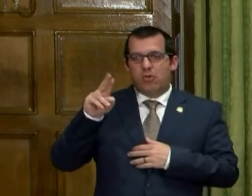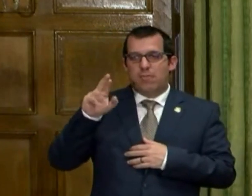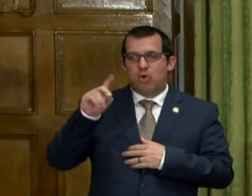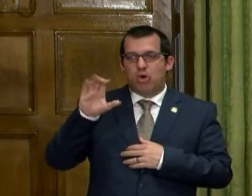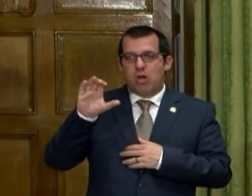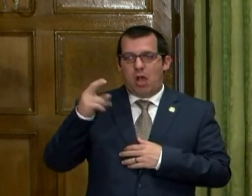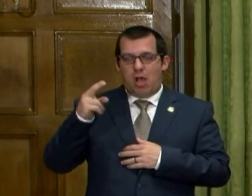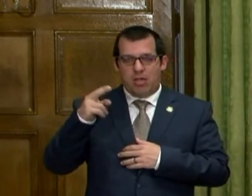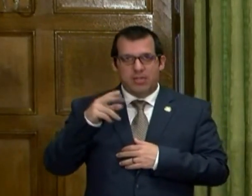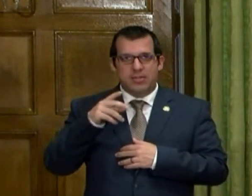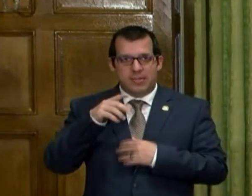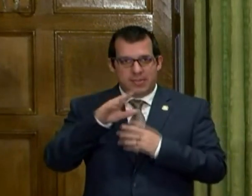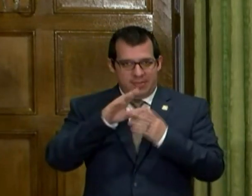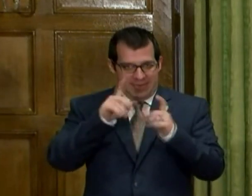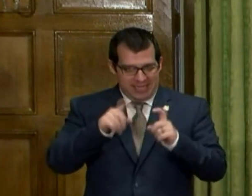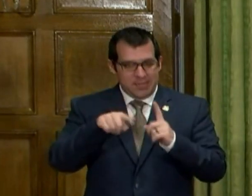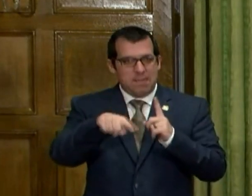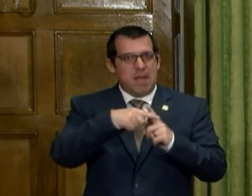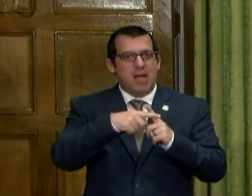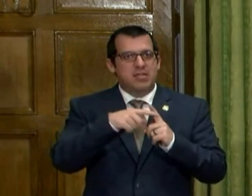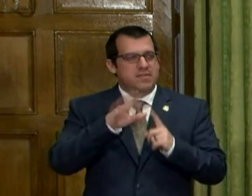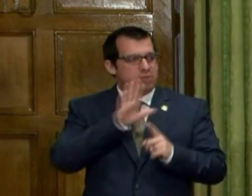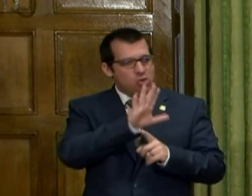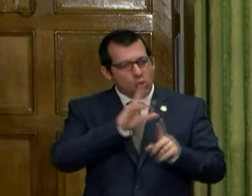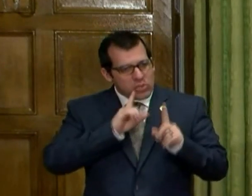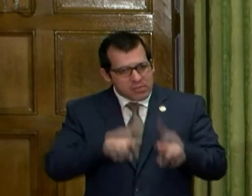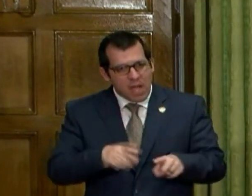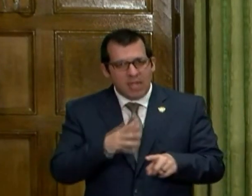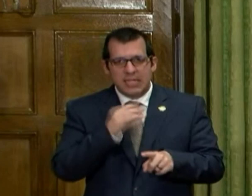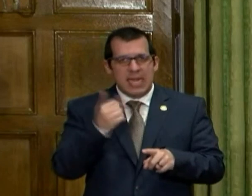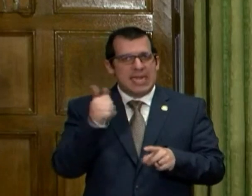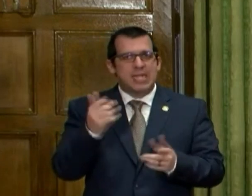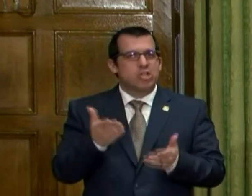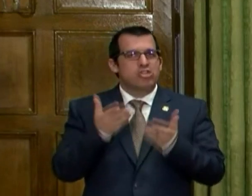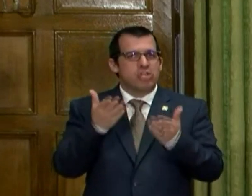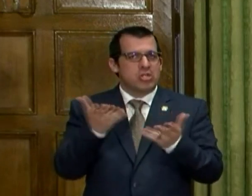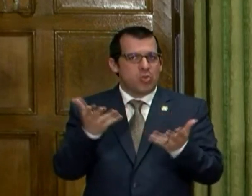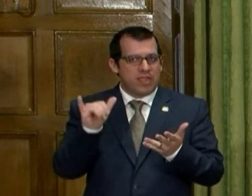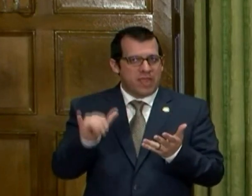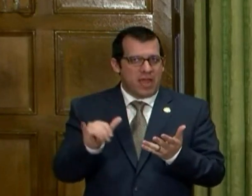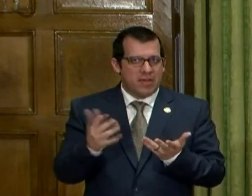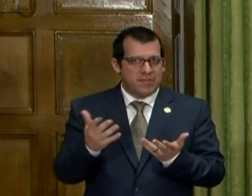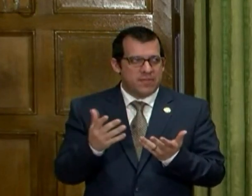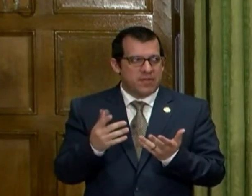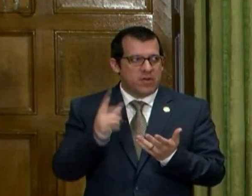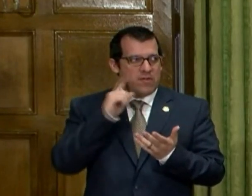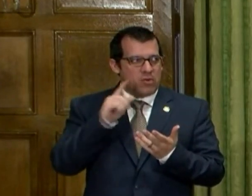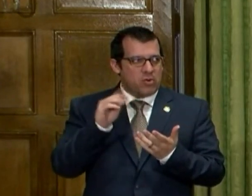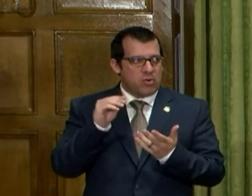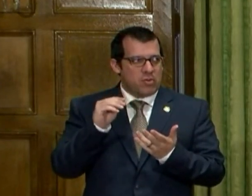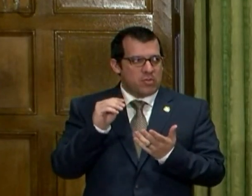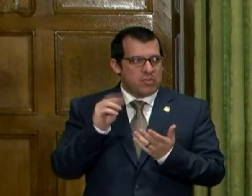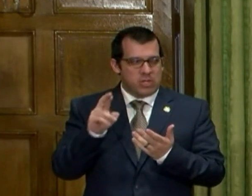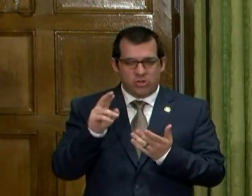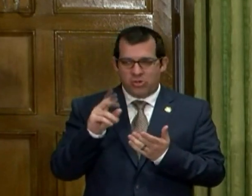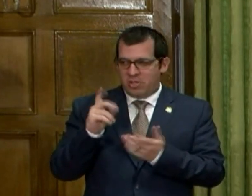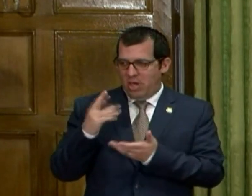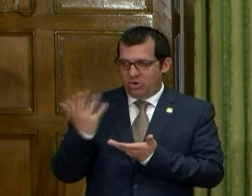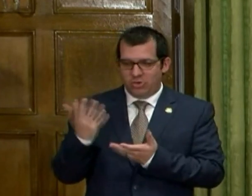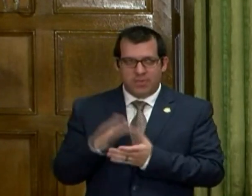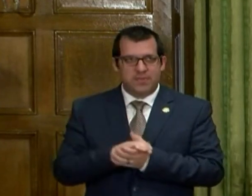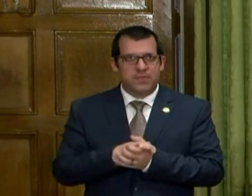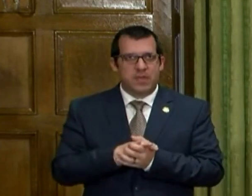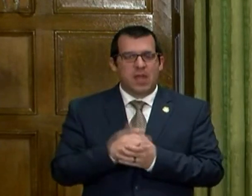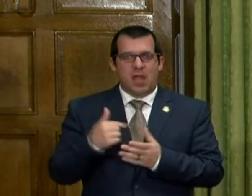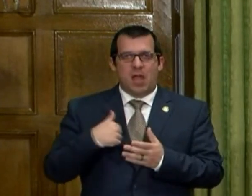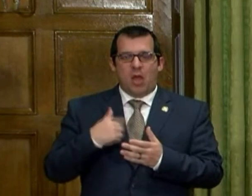your reaction and any suggestions in light of that for the fiscal session, particularly for Mr.